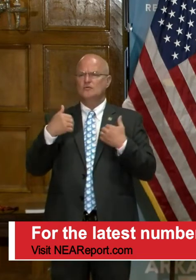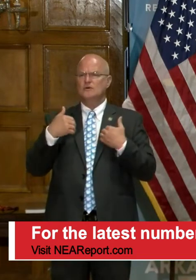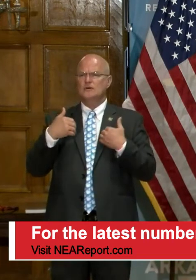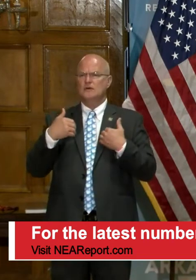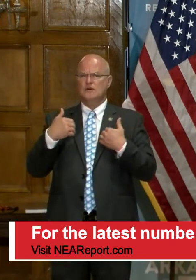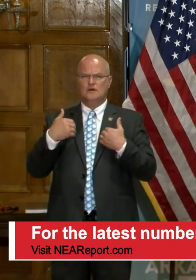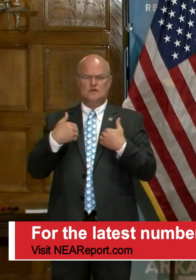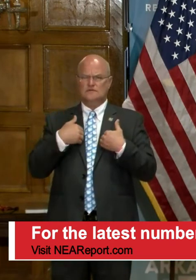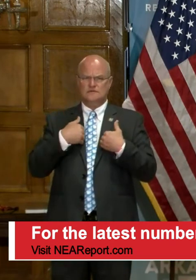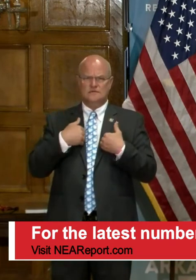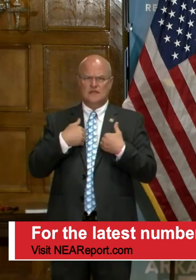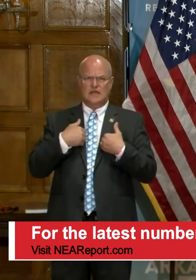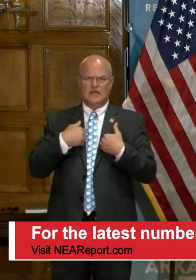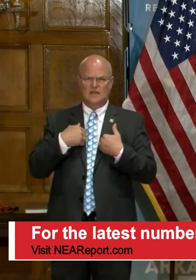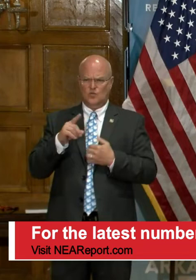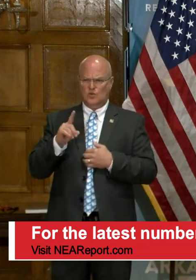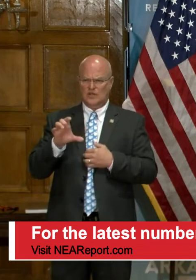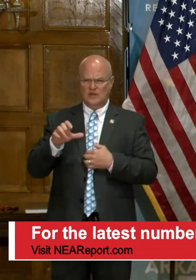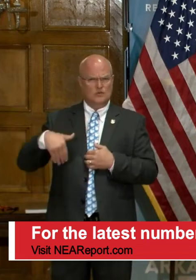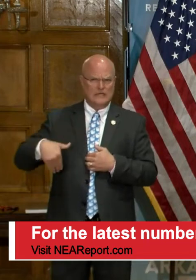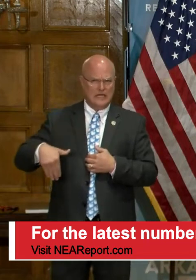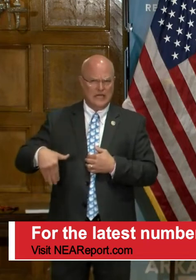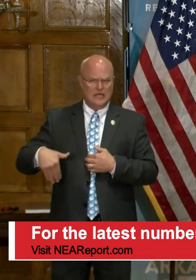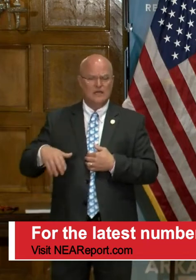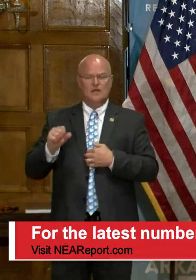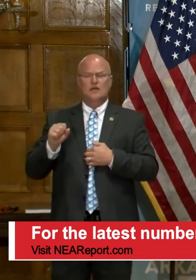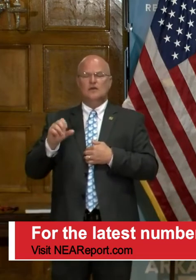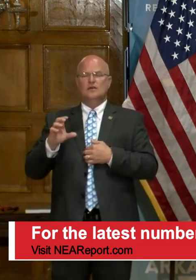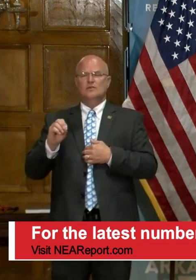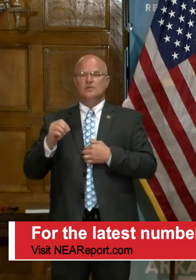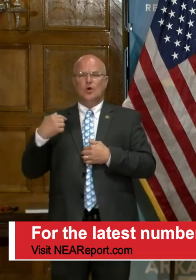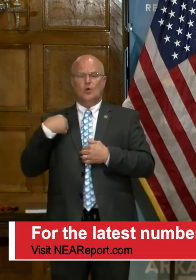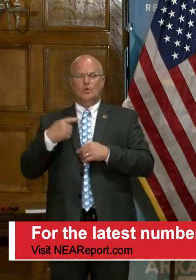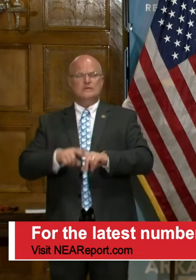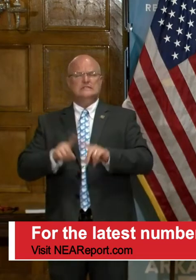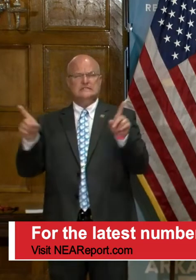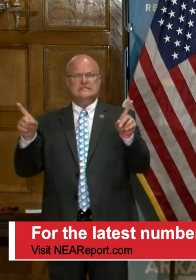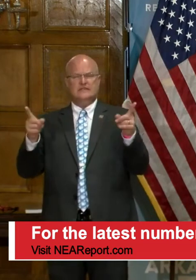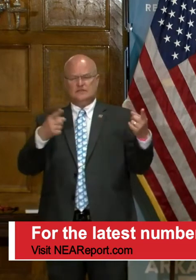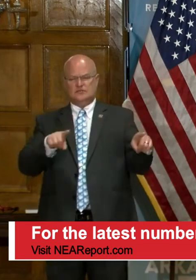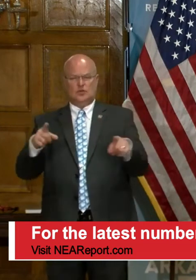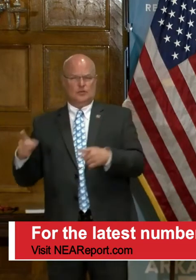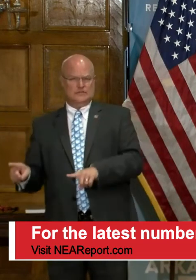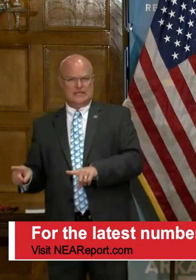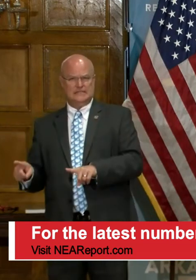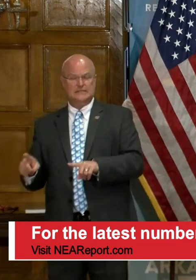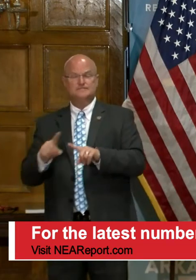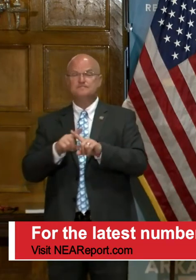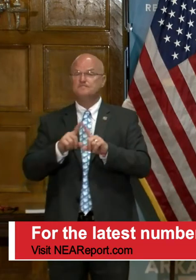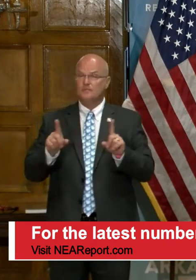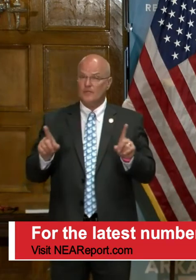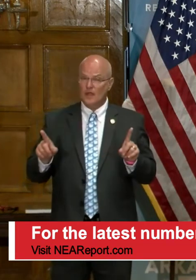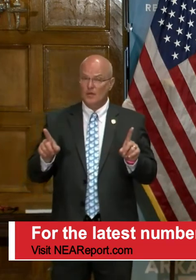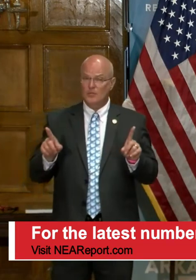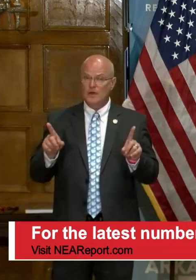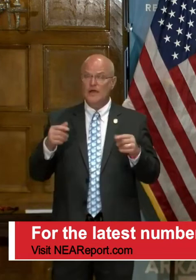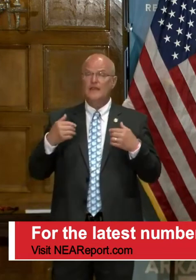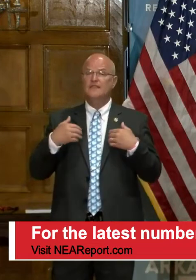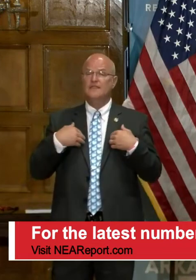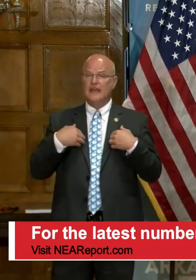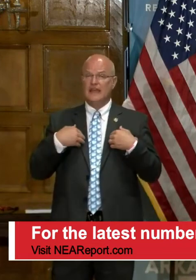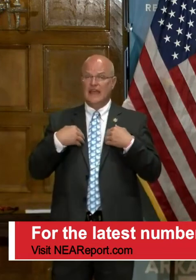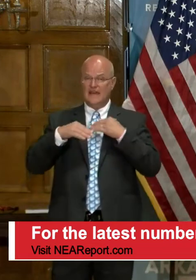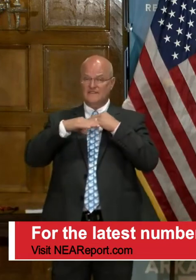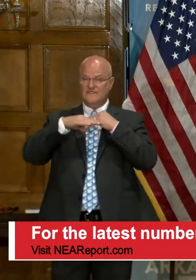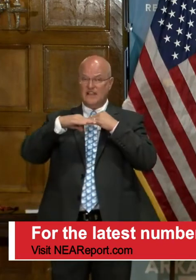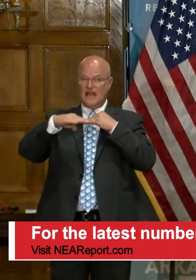we haven't had 100 yet. And so we're in different circumstances, but they have flattened